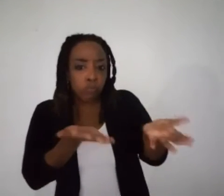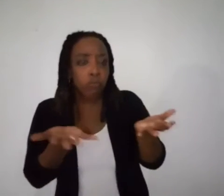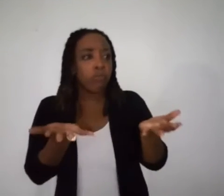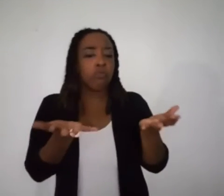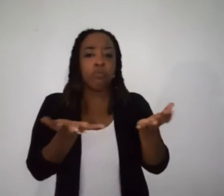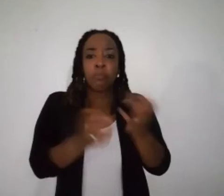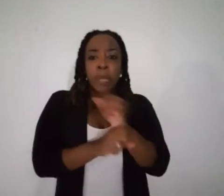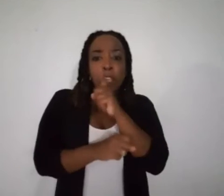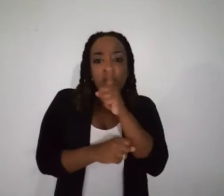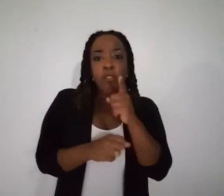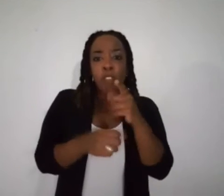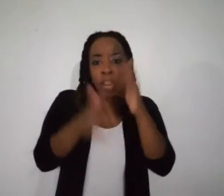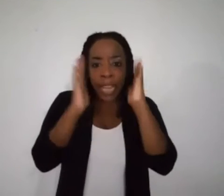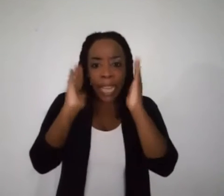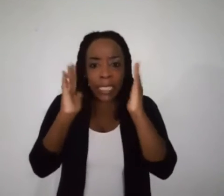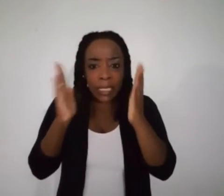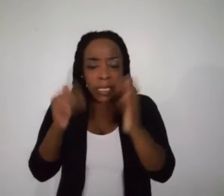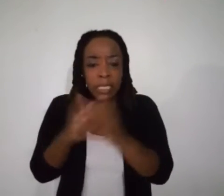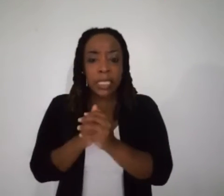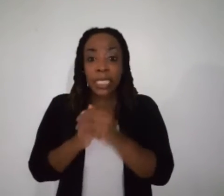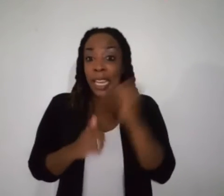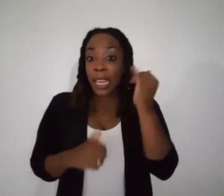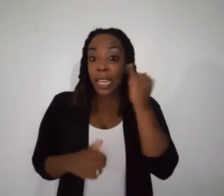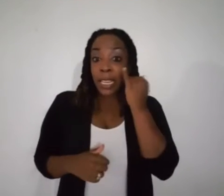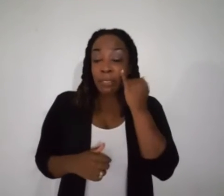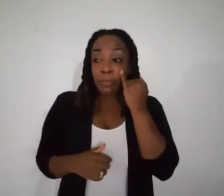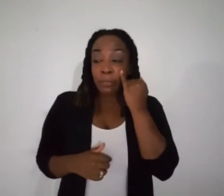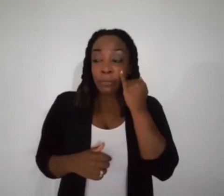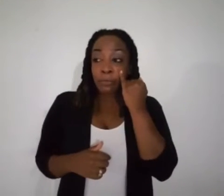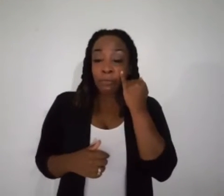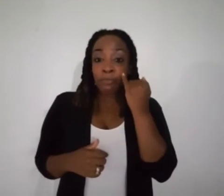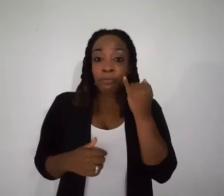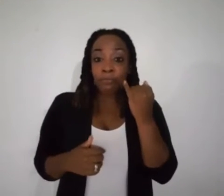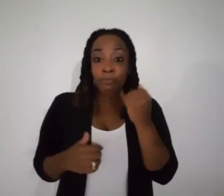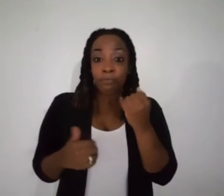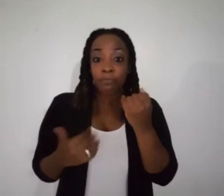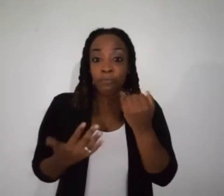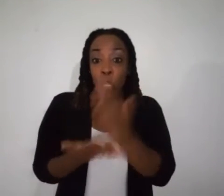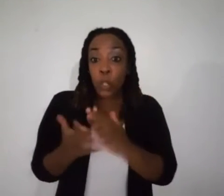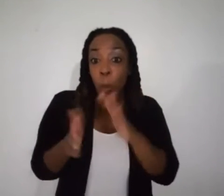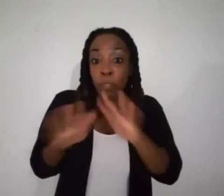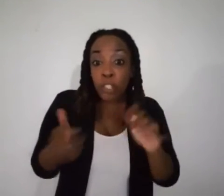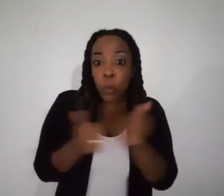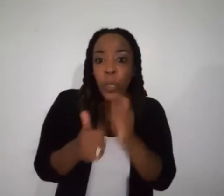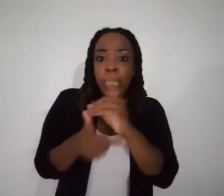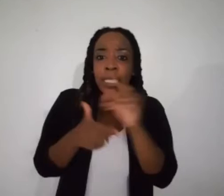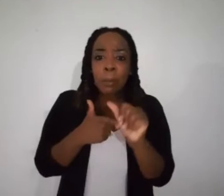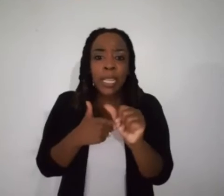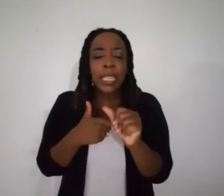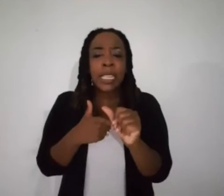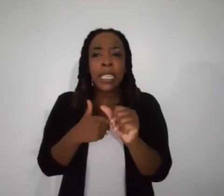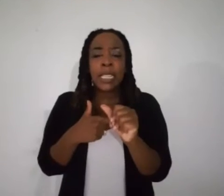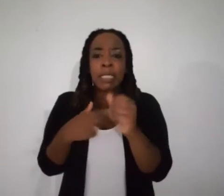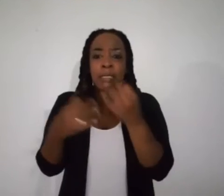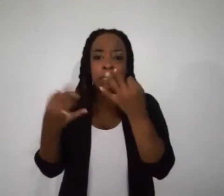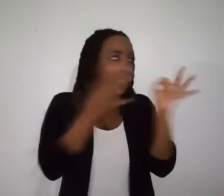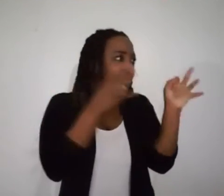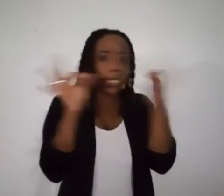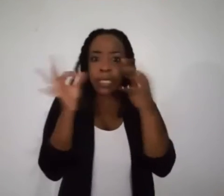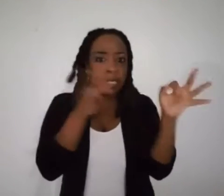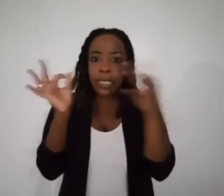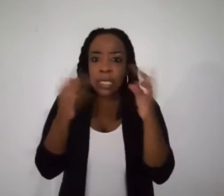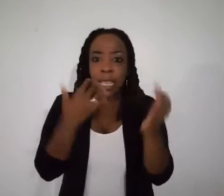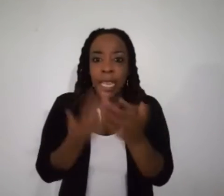attention spans. Some of them, you know, you can't keep them focused, so you have to find new and different